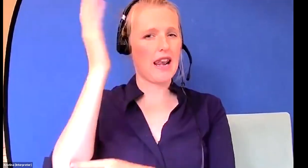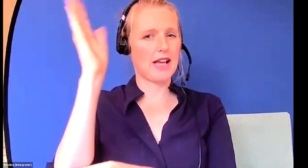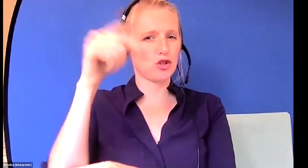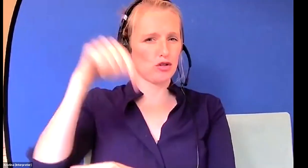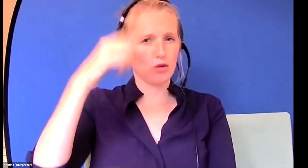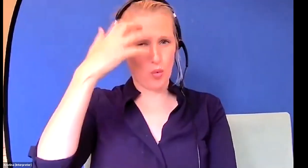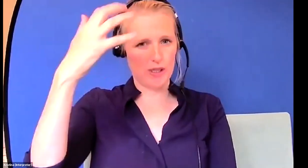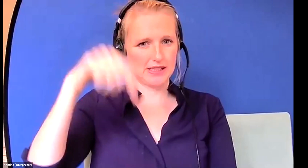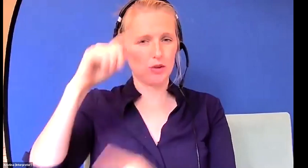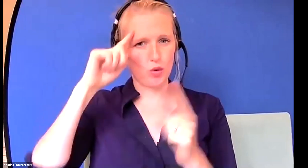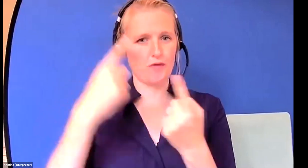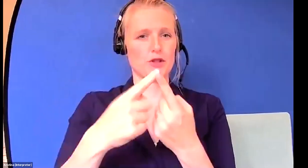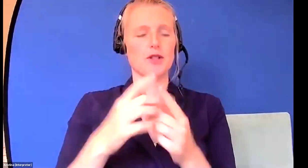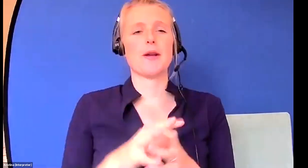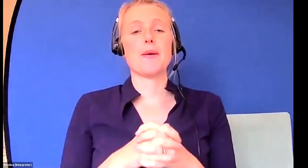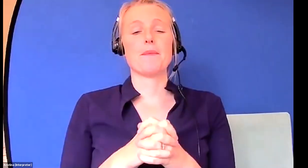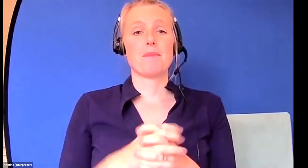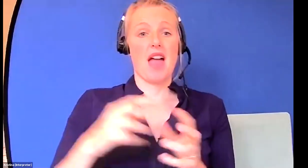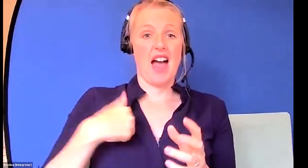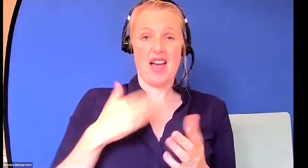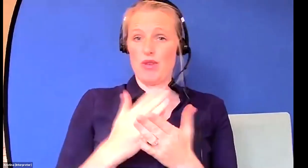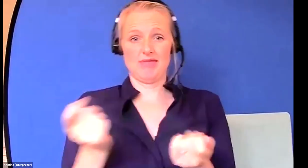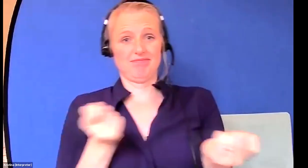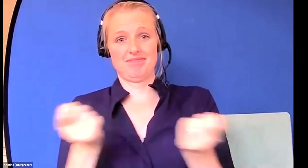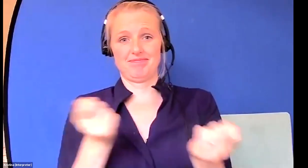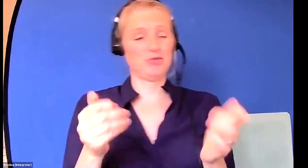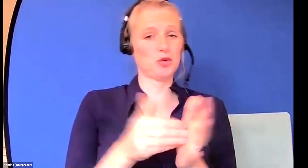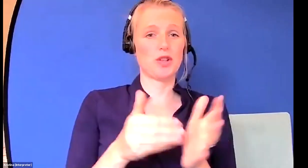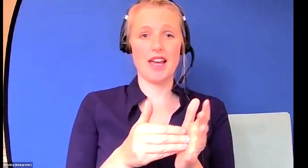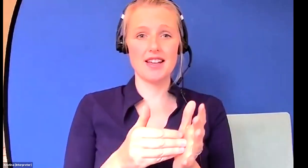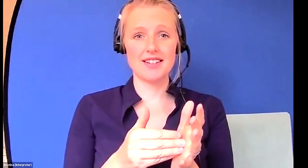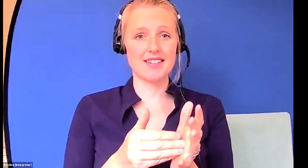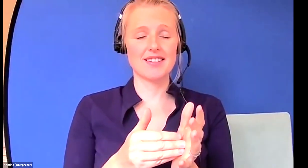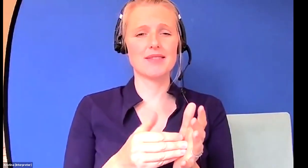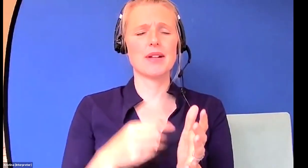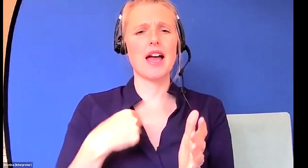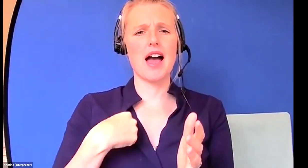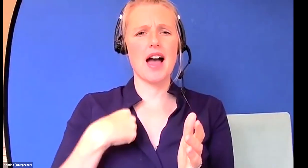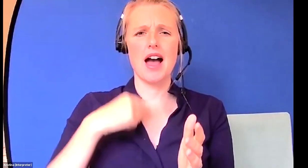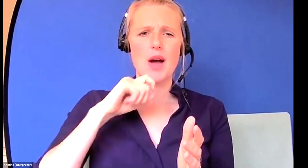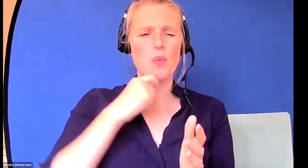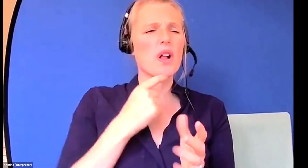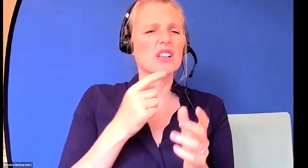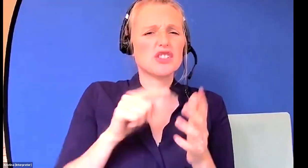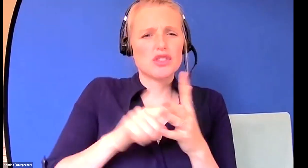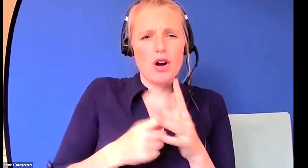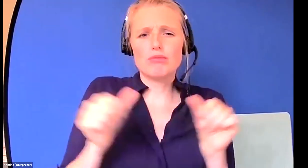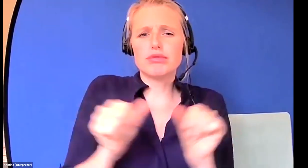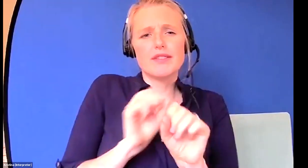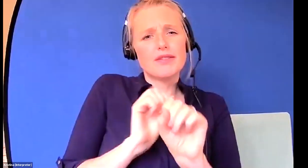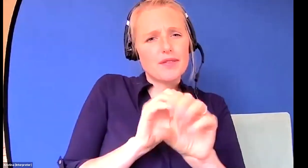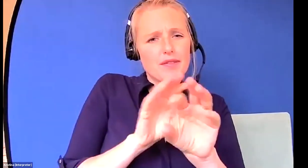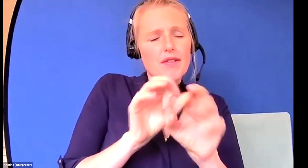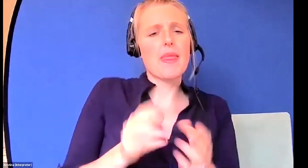And I'm kind of the host of today's proceedings, but I'm going to probably talk for a couple of minutes and then pass over